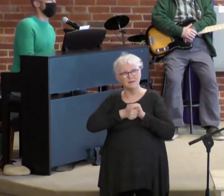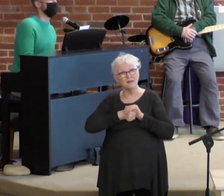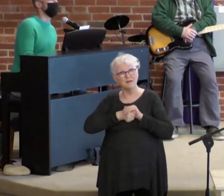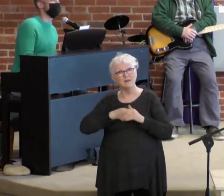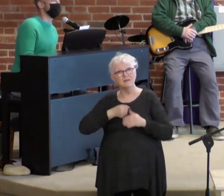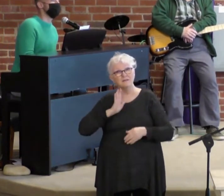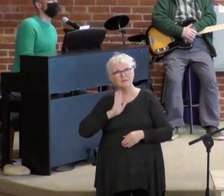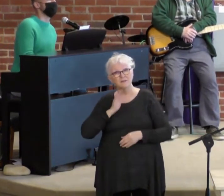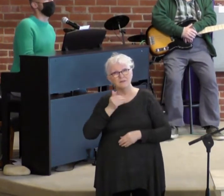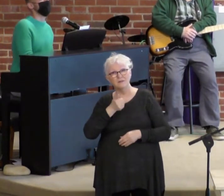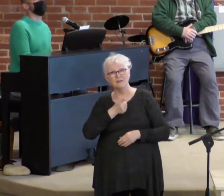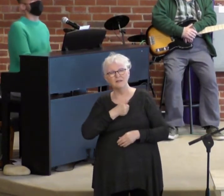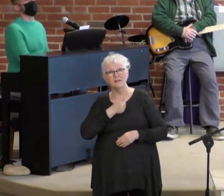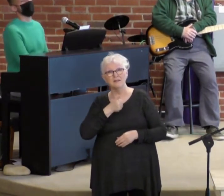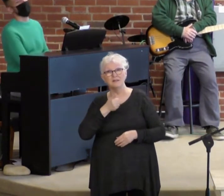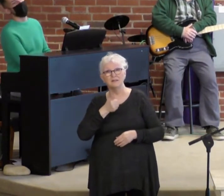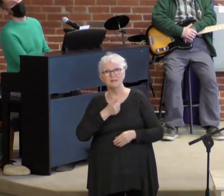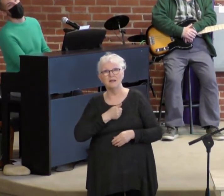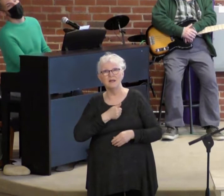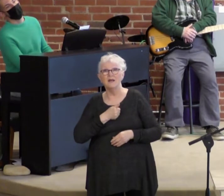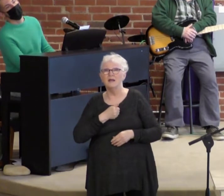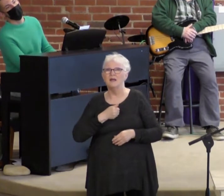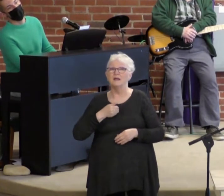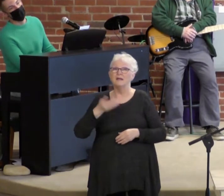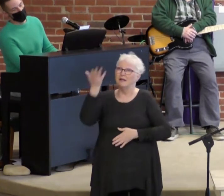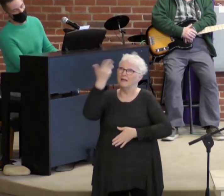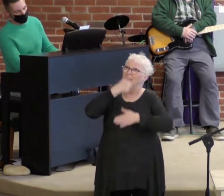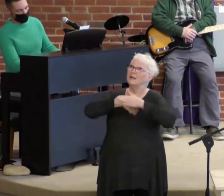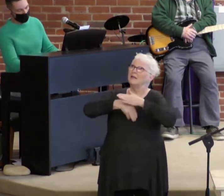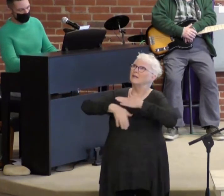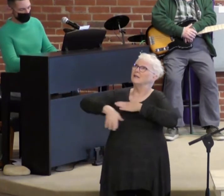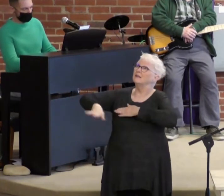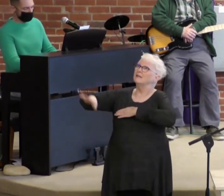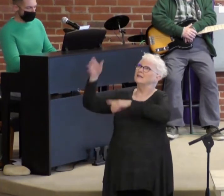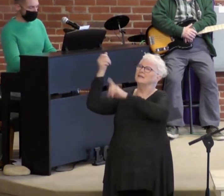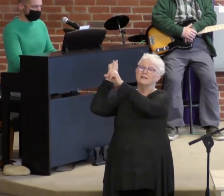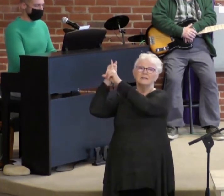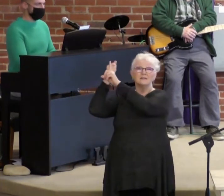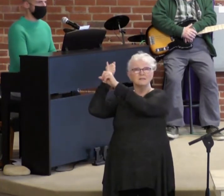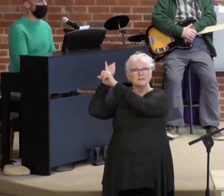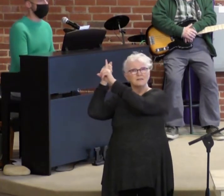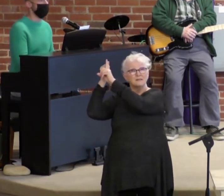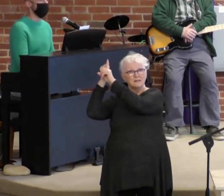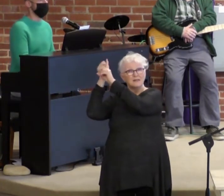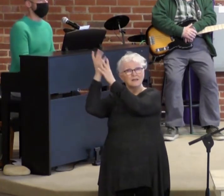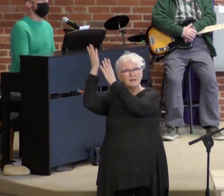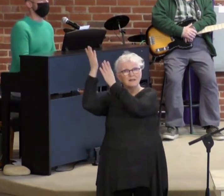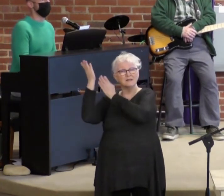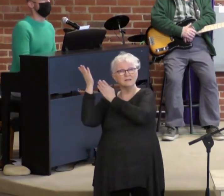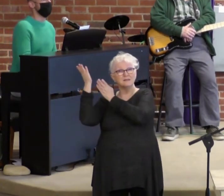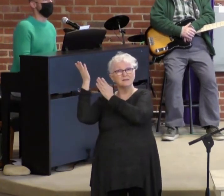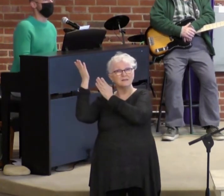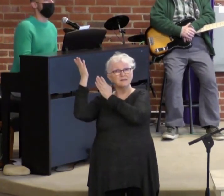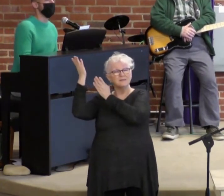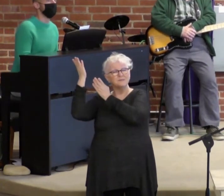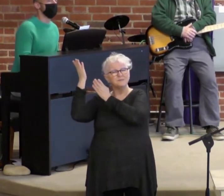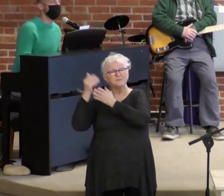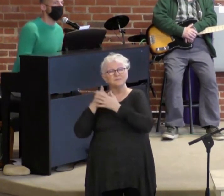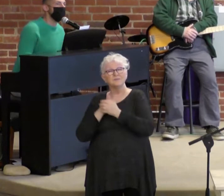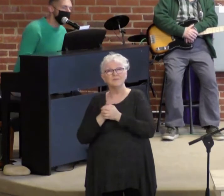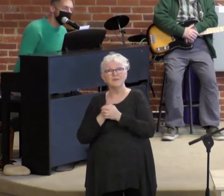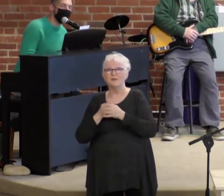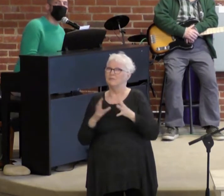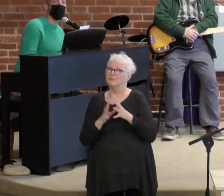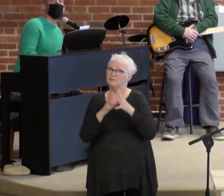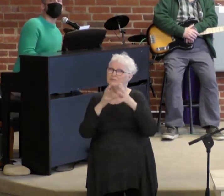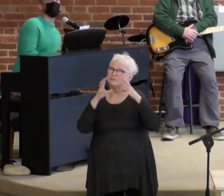hideth my soul in the cleft of the rock,